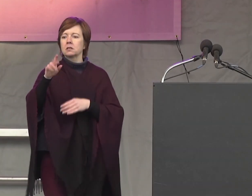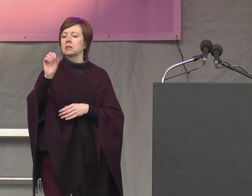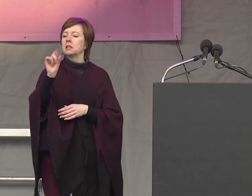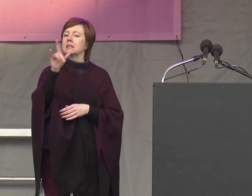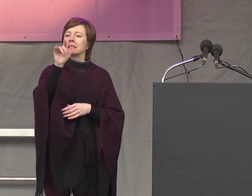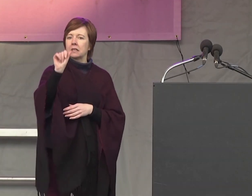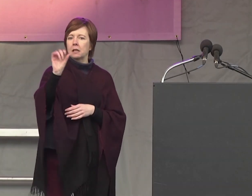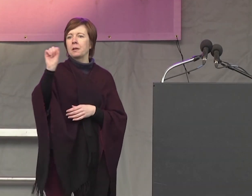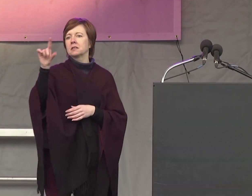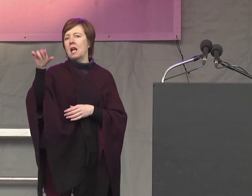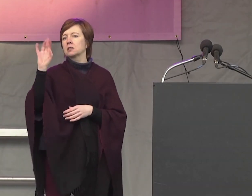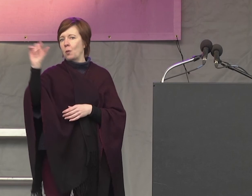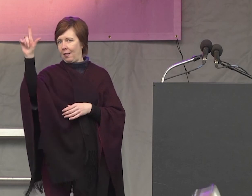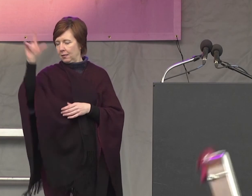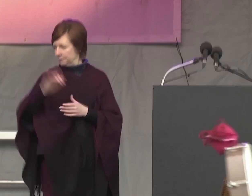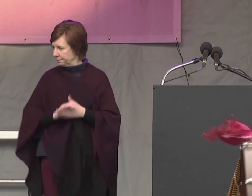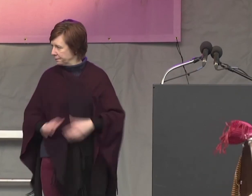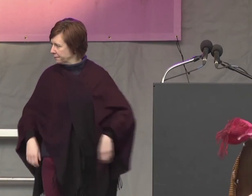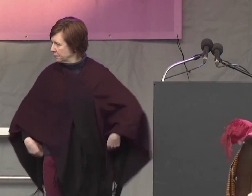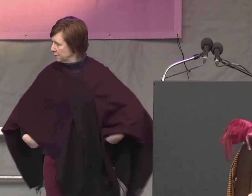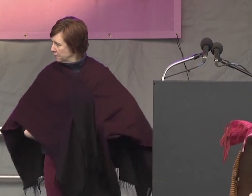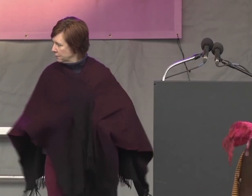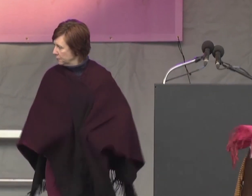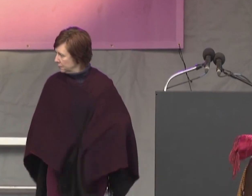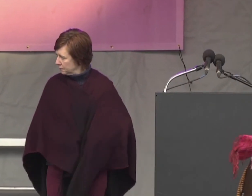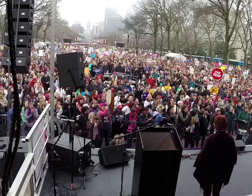Salima Suswell.